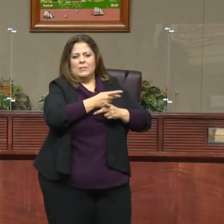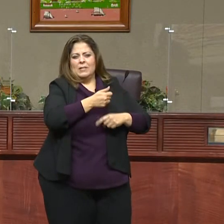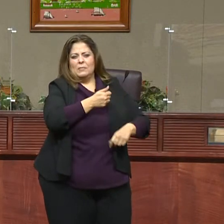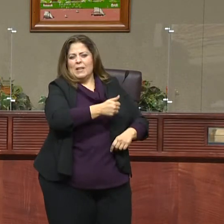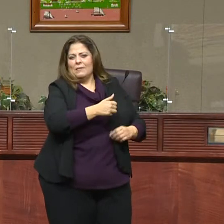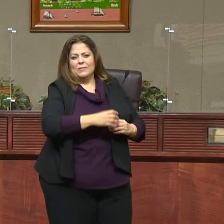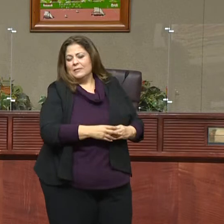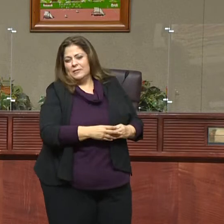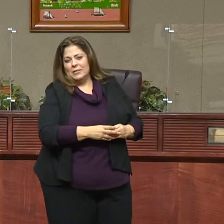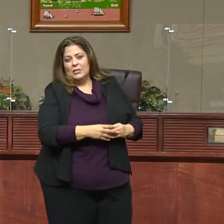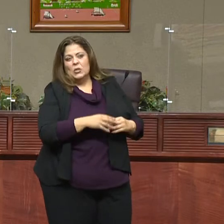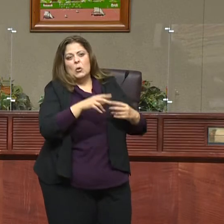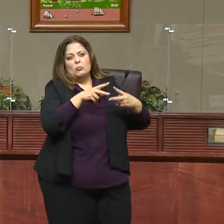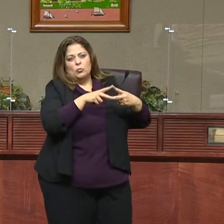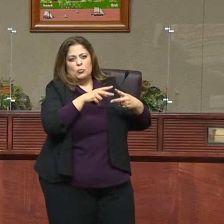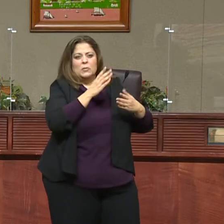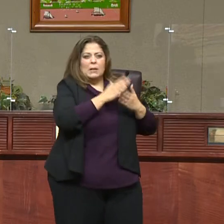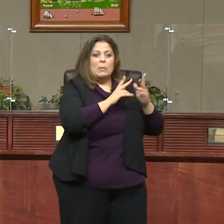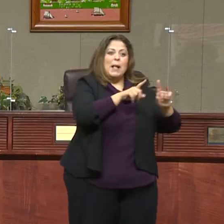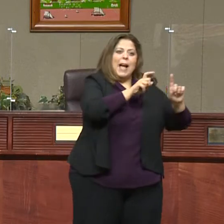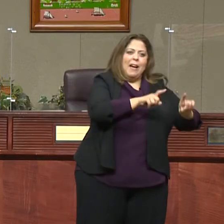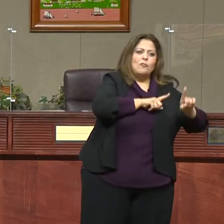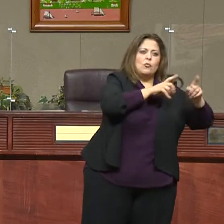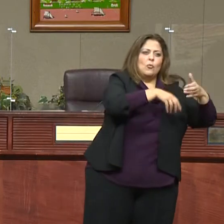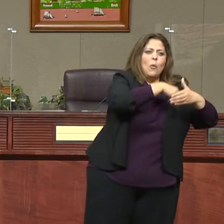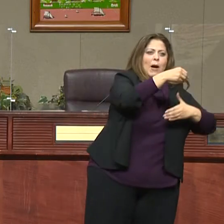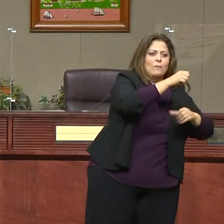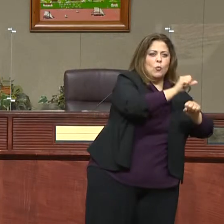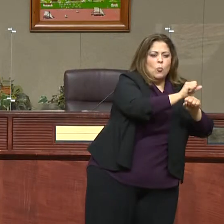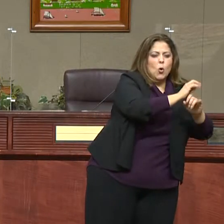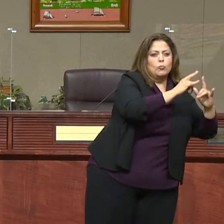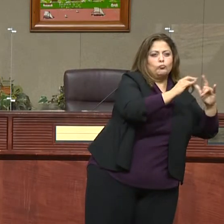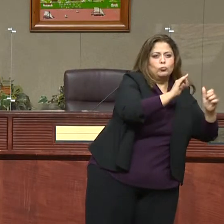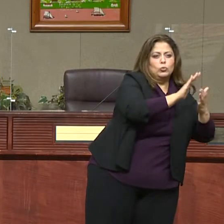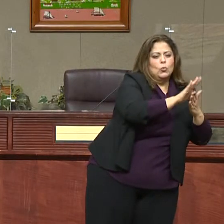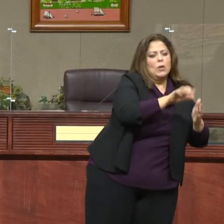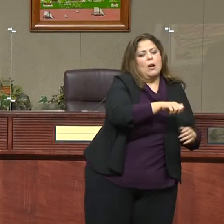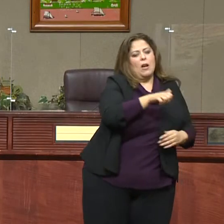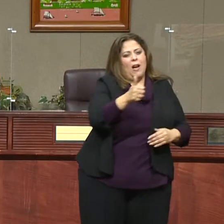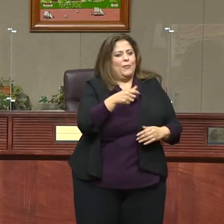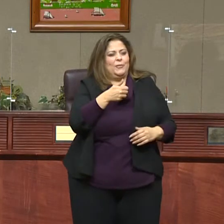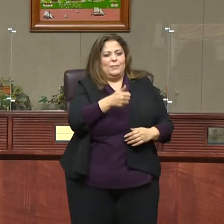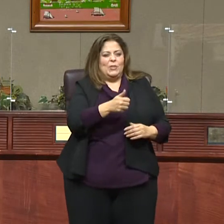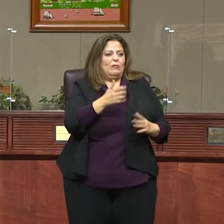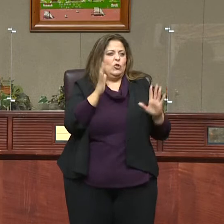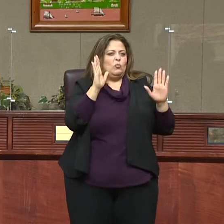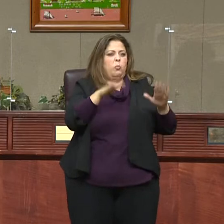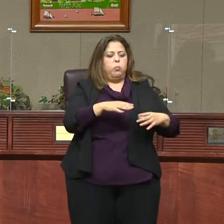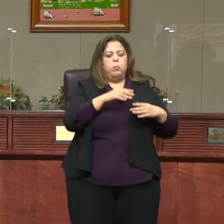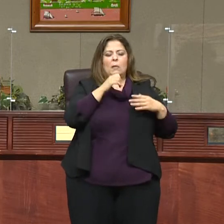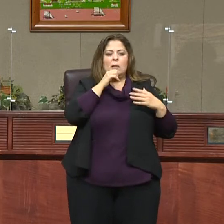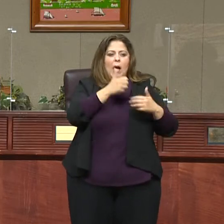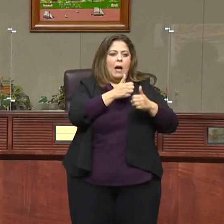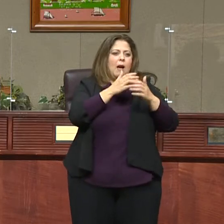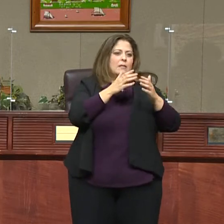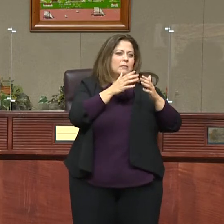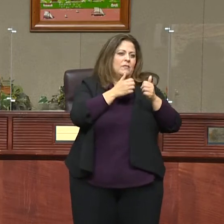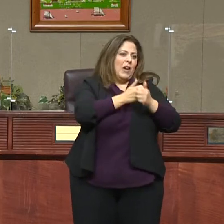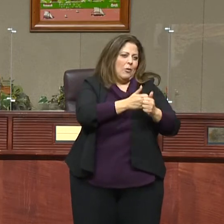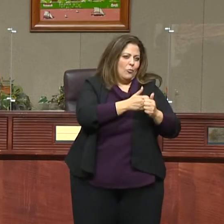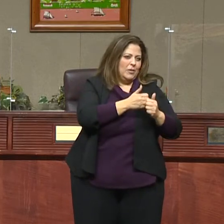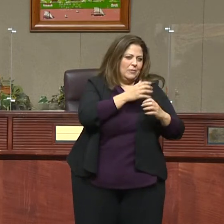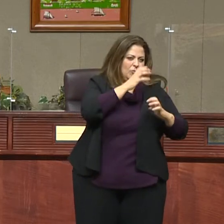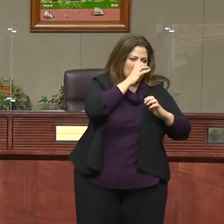practicing pandemic precautions. So the other part of your question was about the effect that the vaccinations